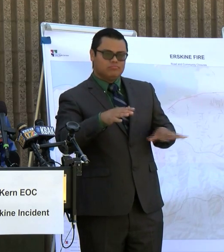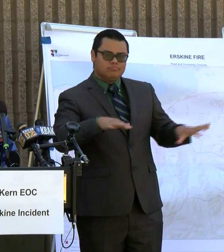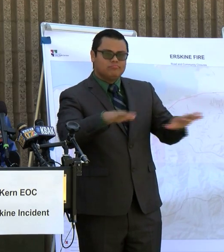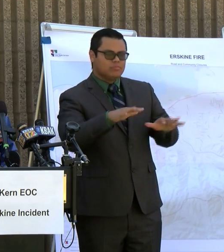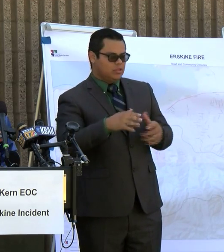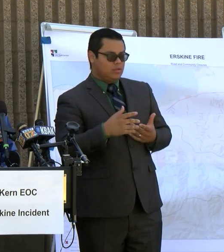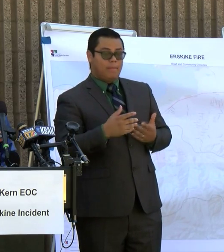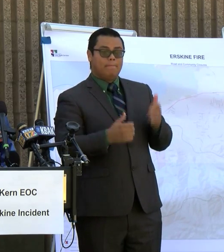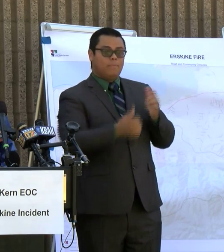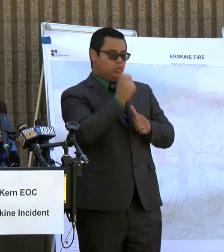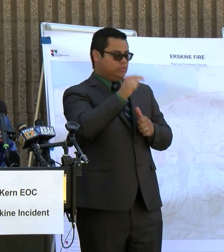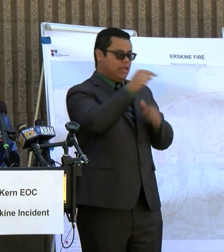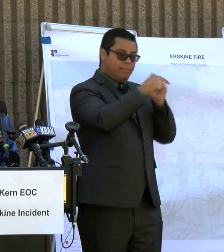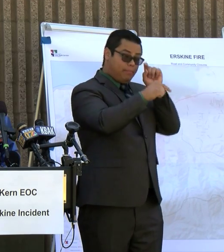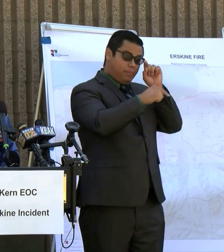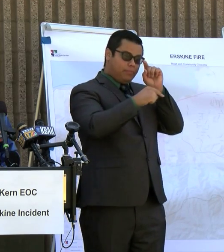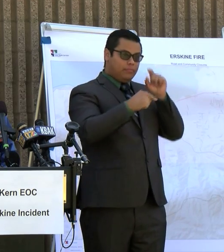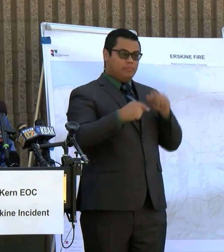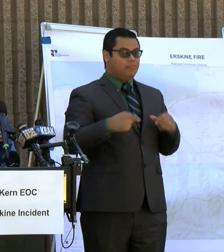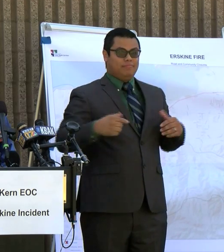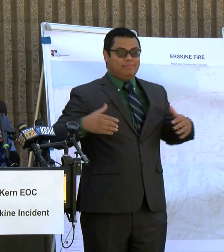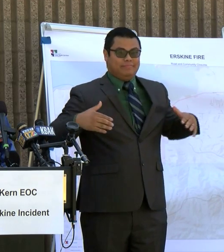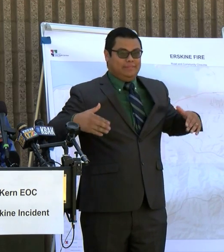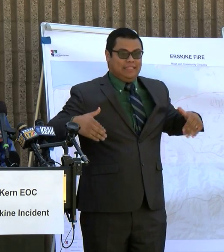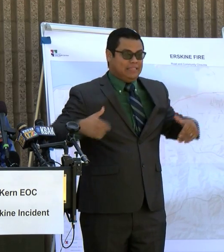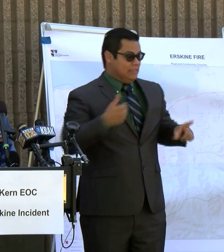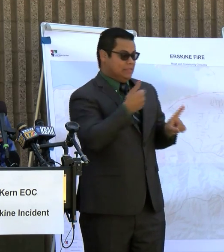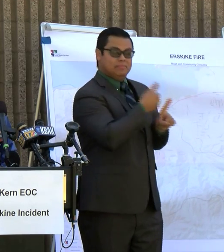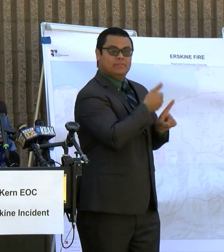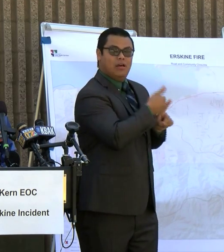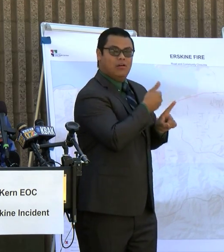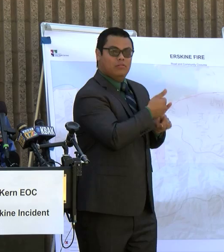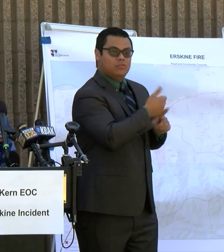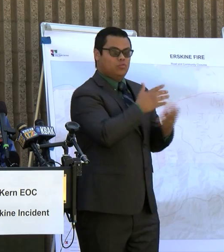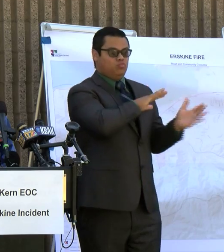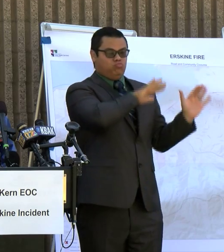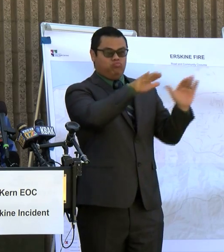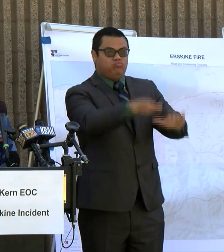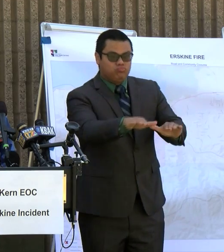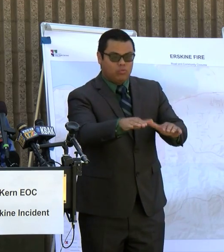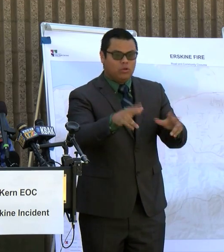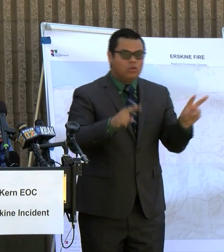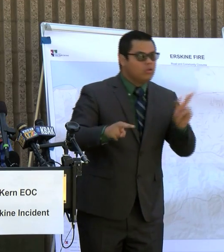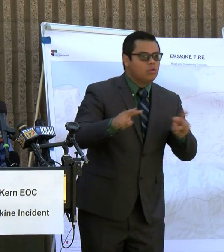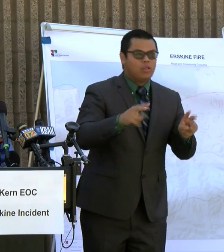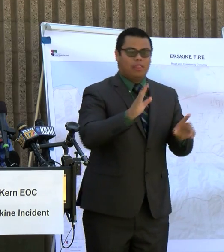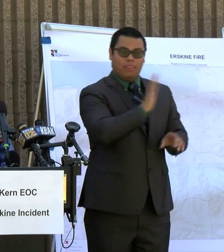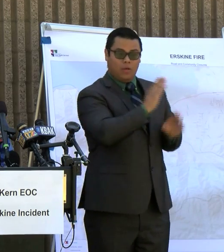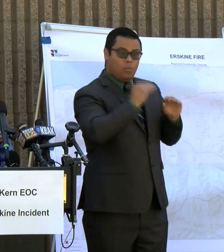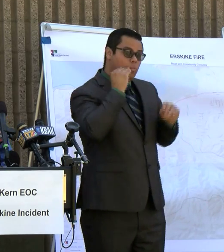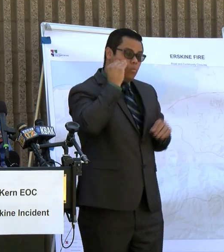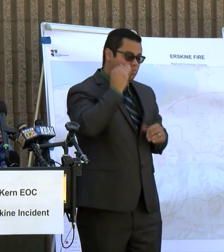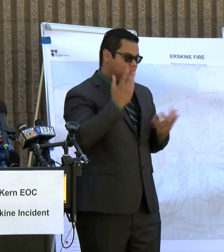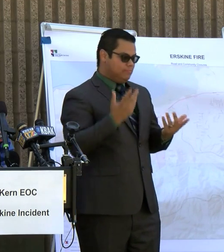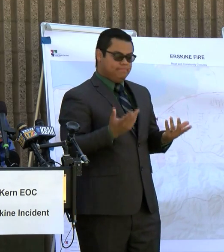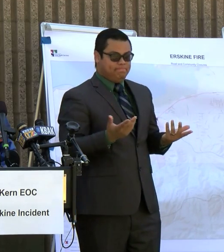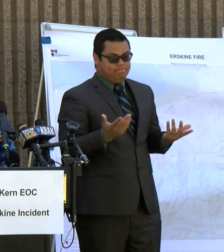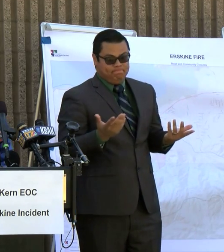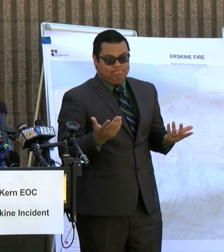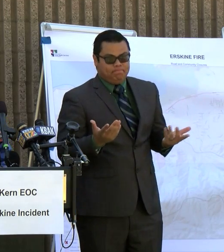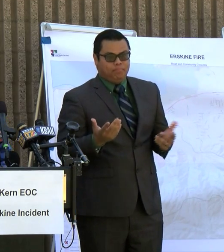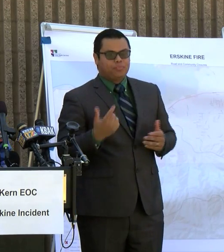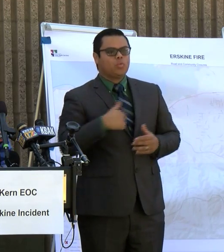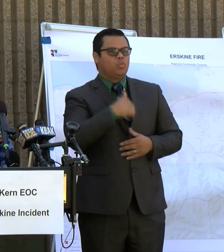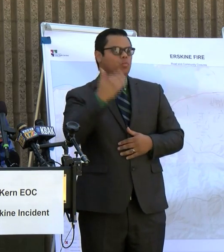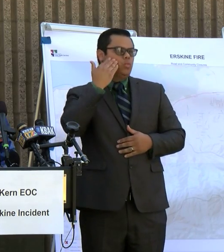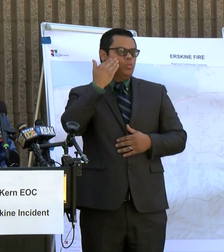these residents haven't even had an opportunity to get back to their properties to assess the damage that they've had. And we know, speaking